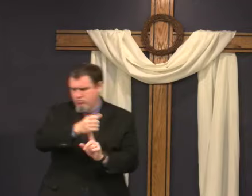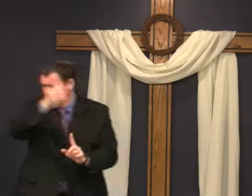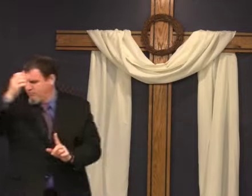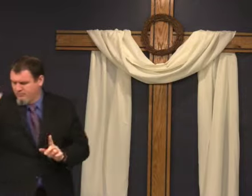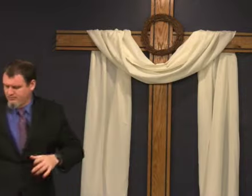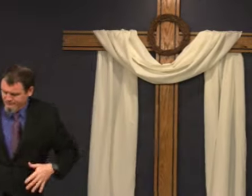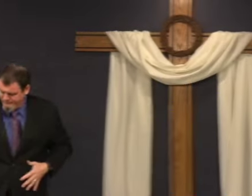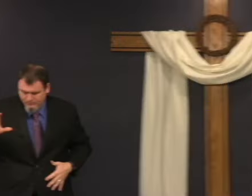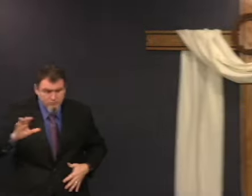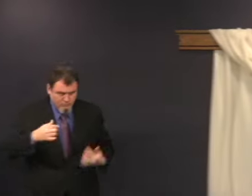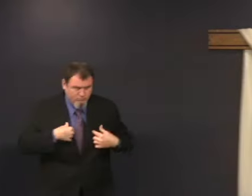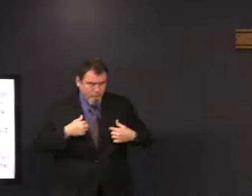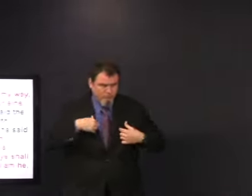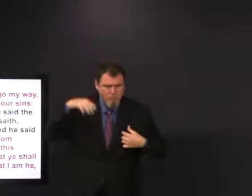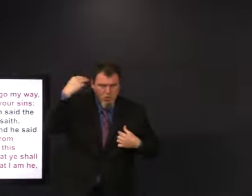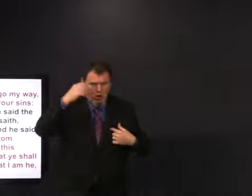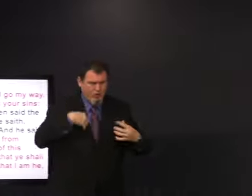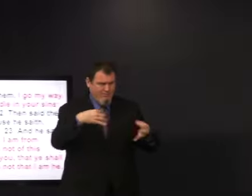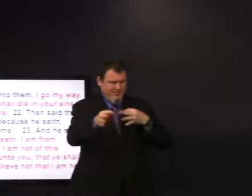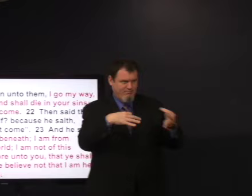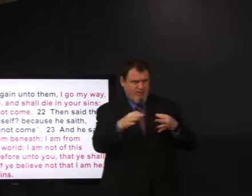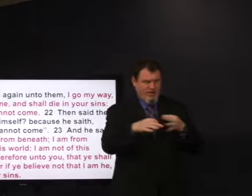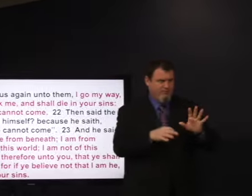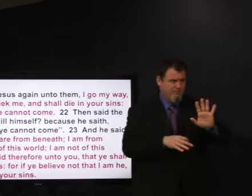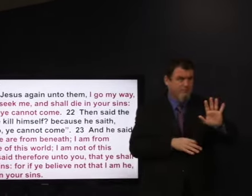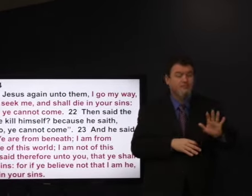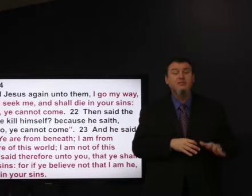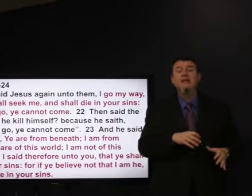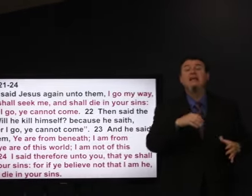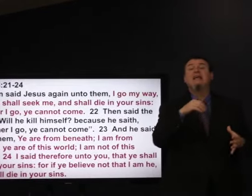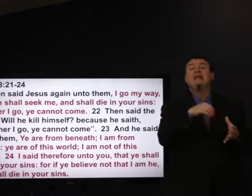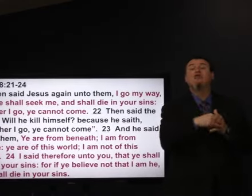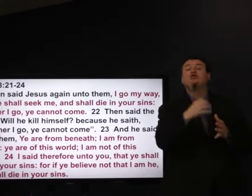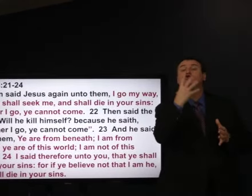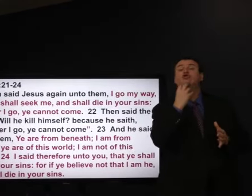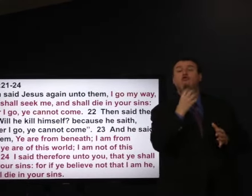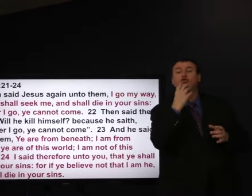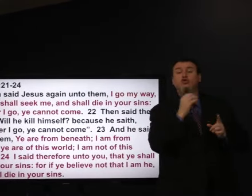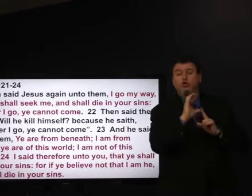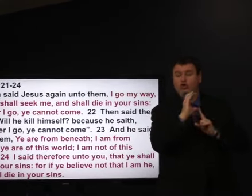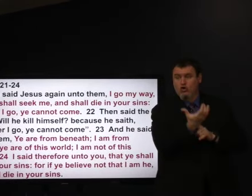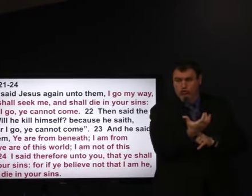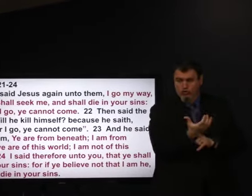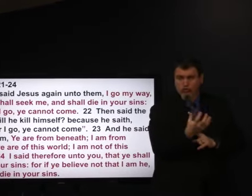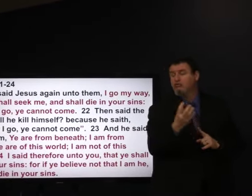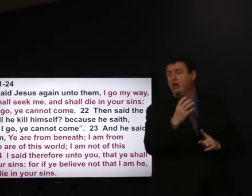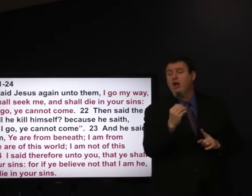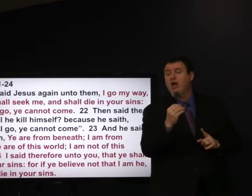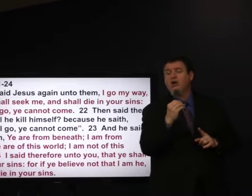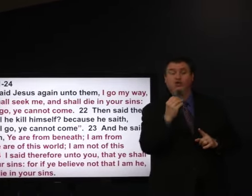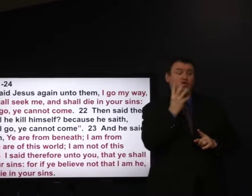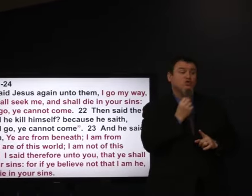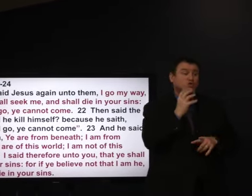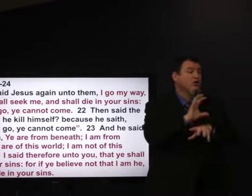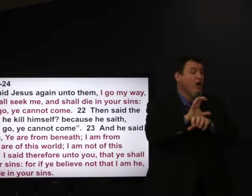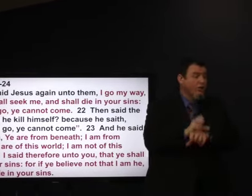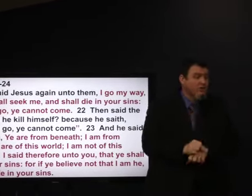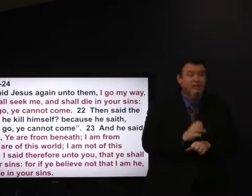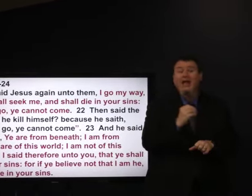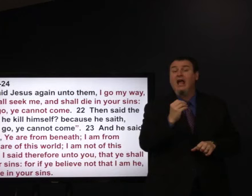okay? So as Mark, I'm going to give you an explanation.